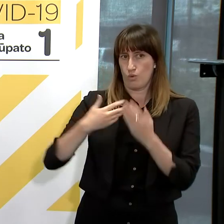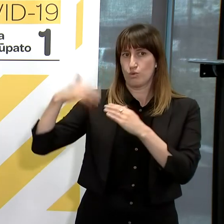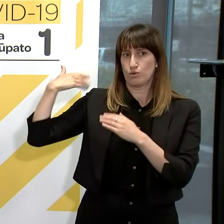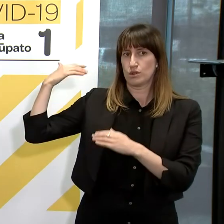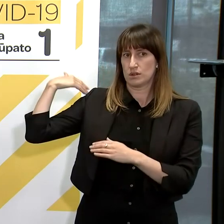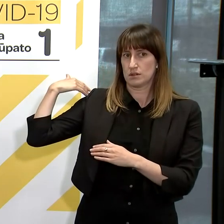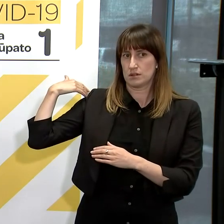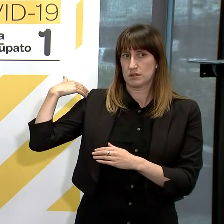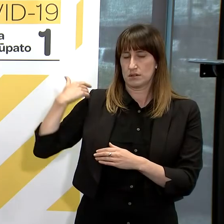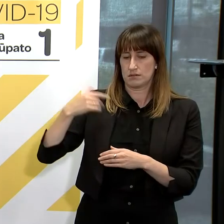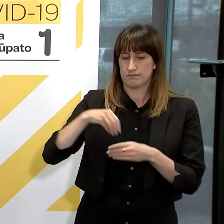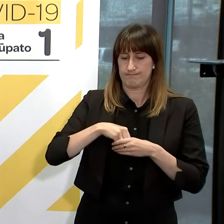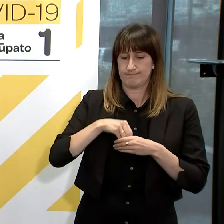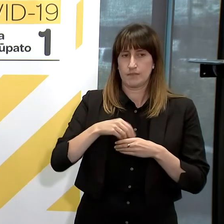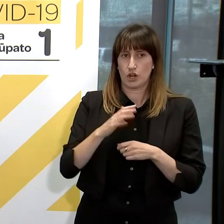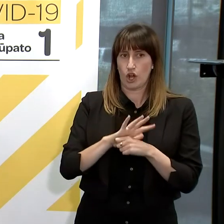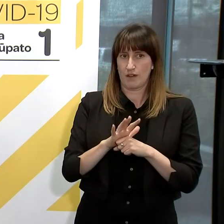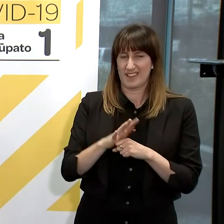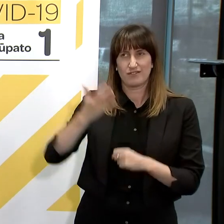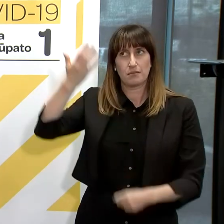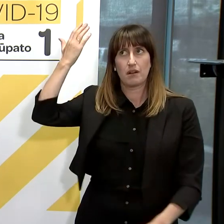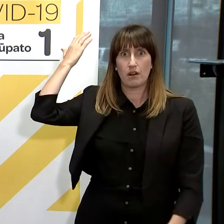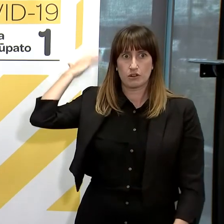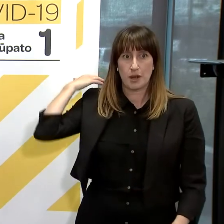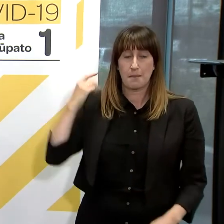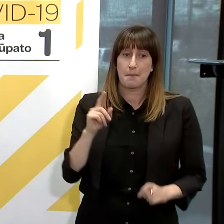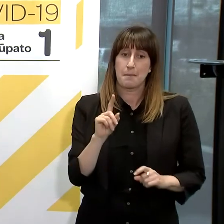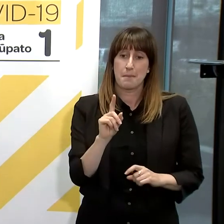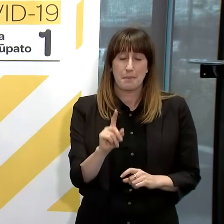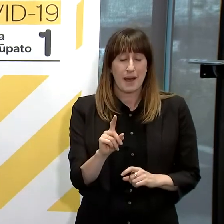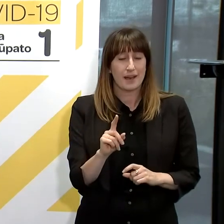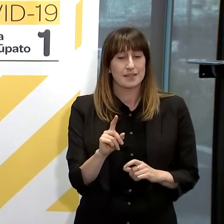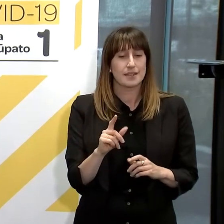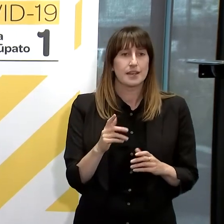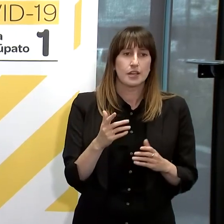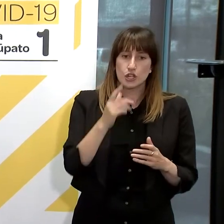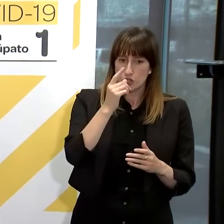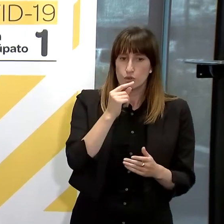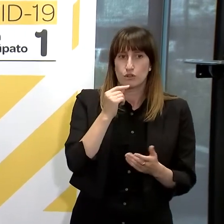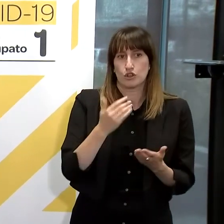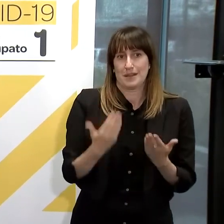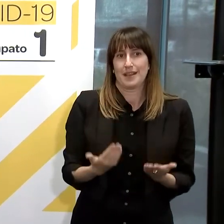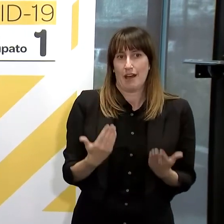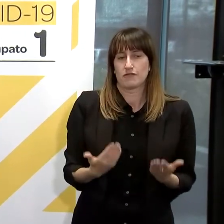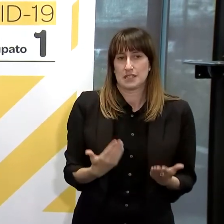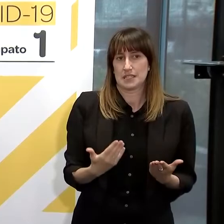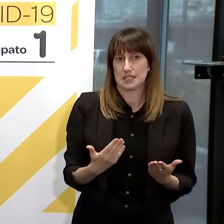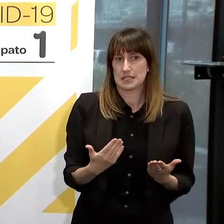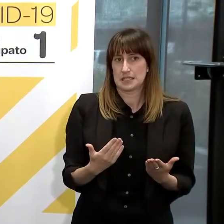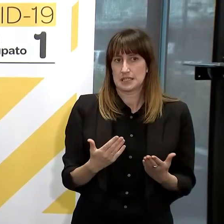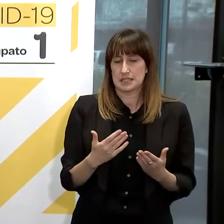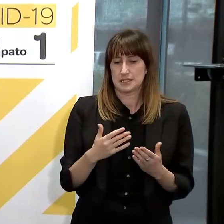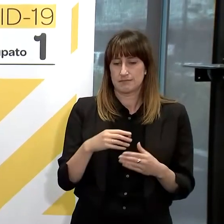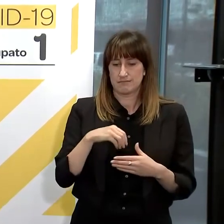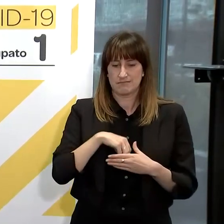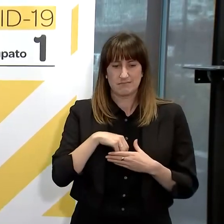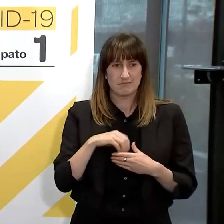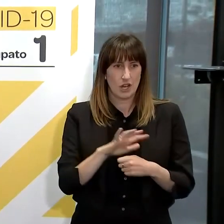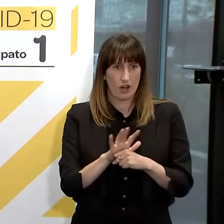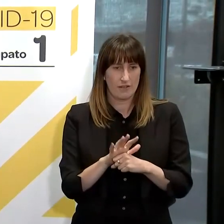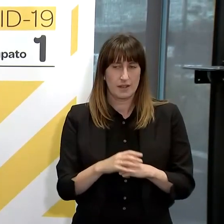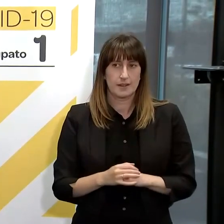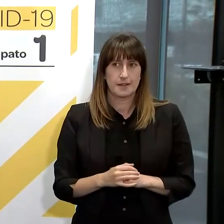out the possibility that they are an acute infection. And if that's the case, our most